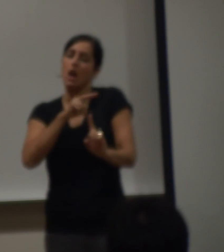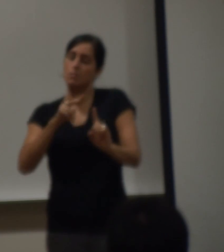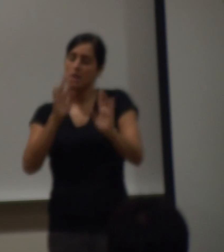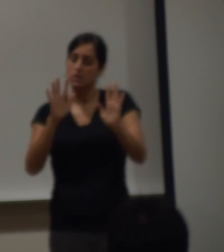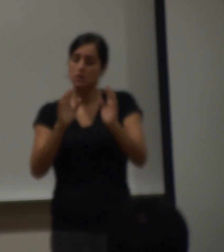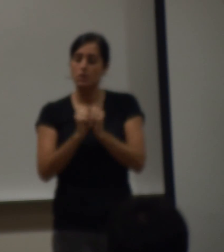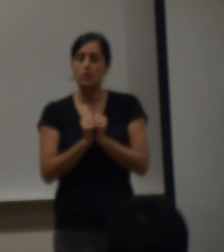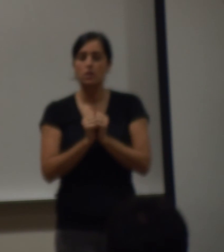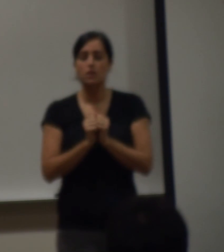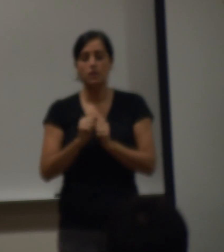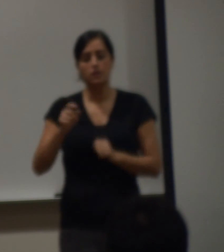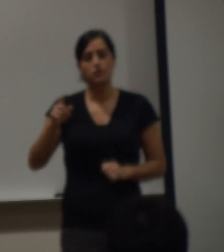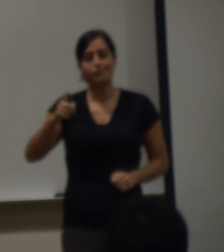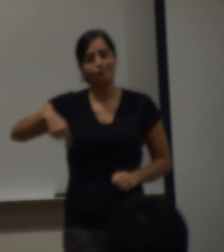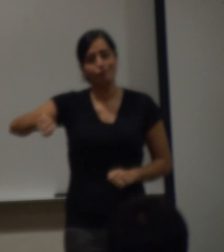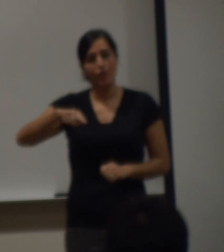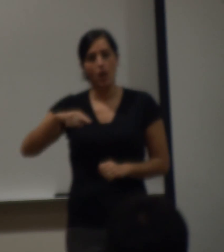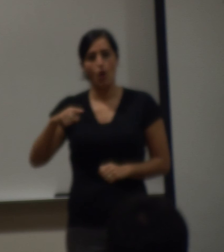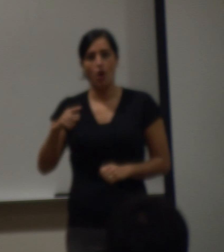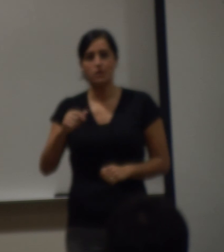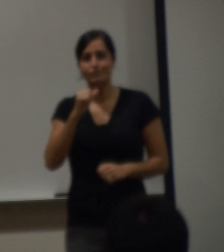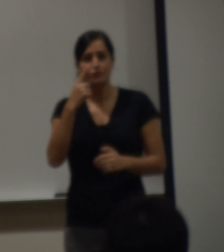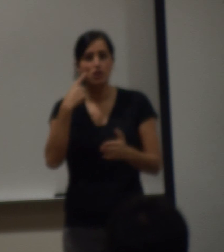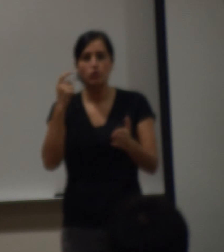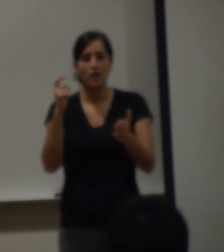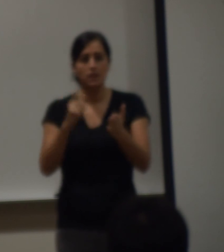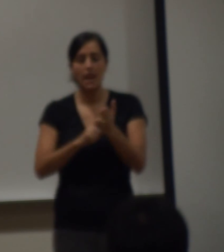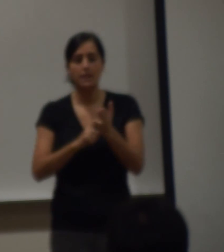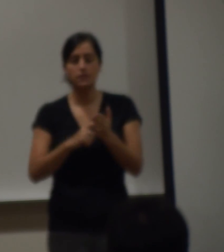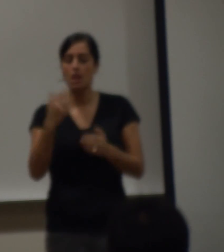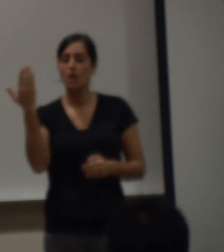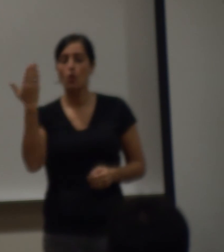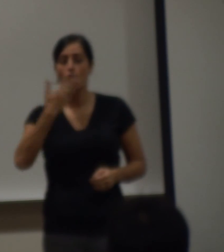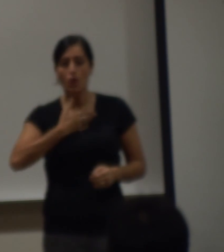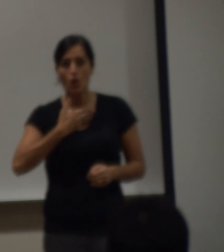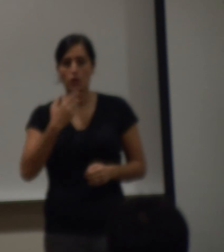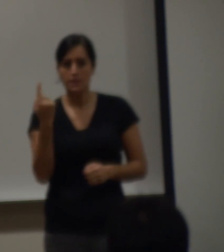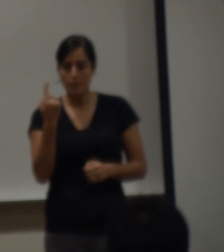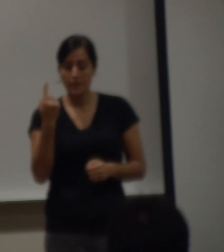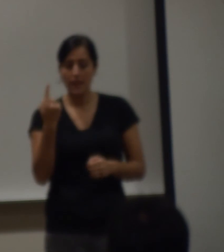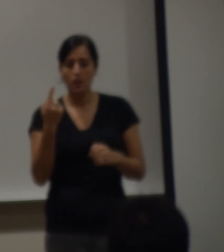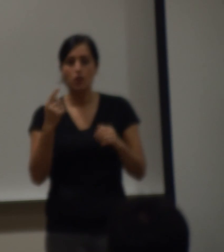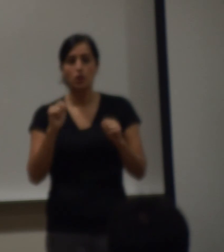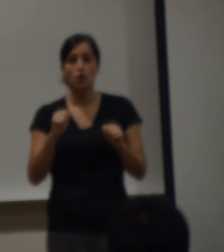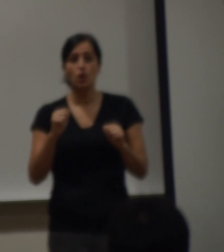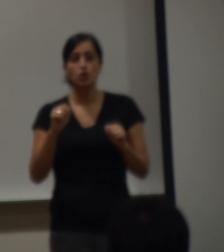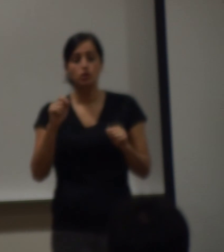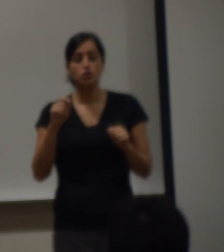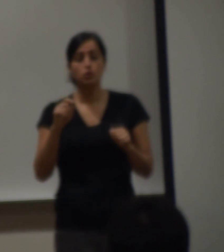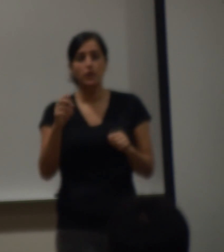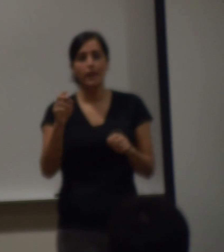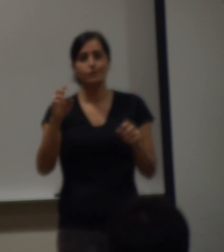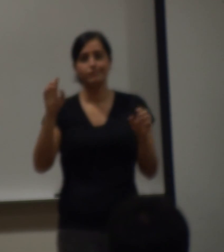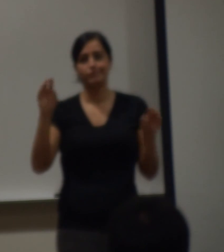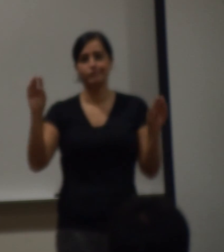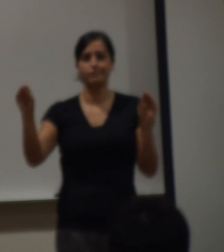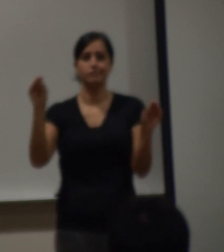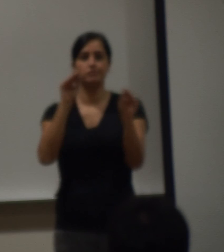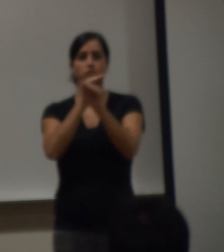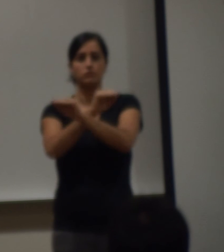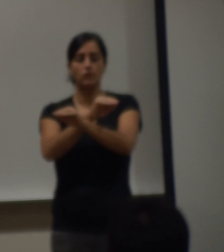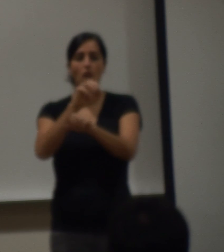they failed to see this transfer of employees across the